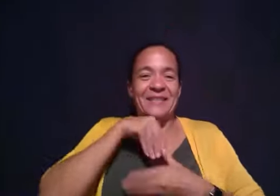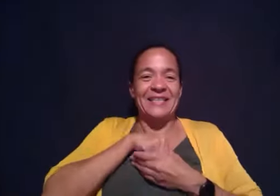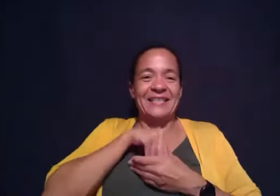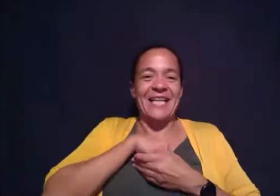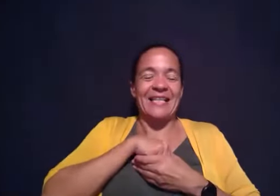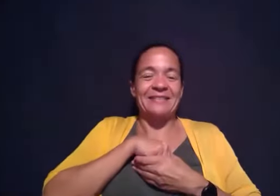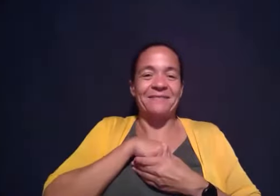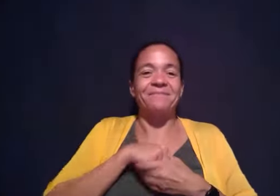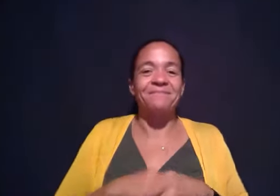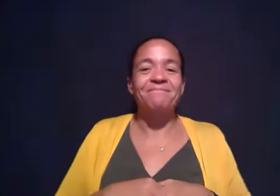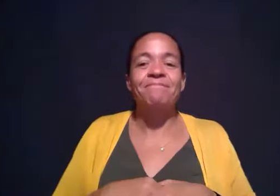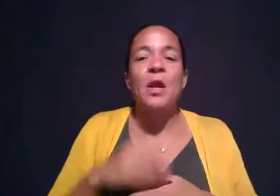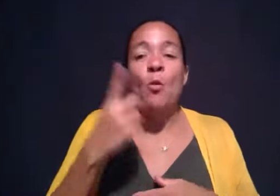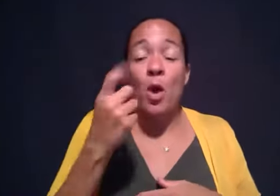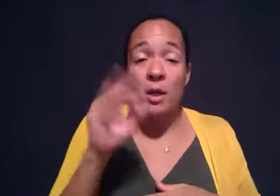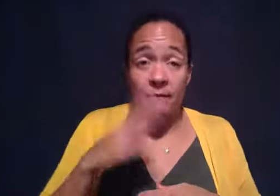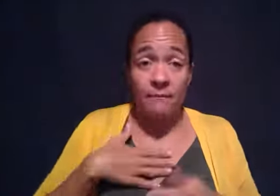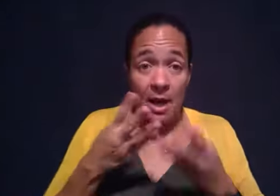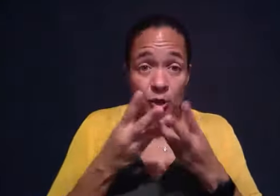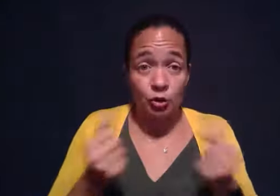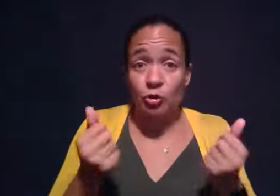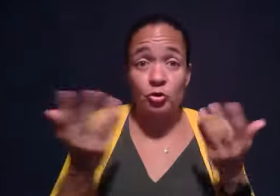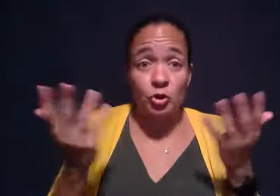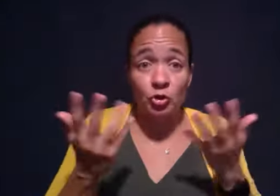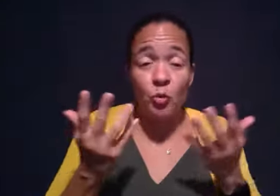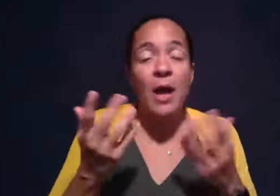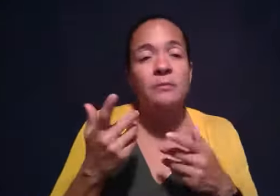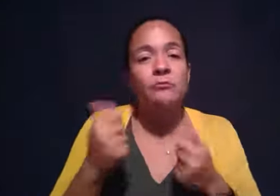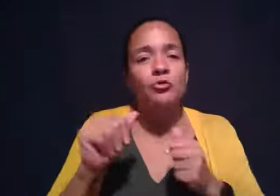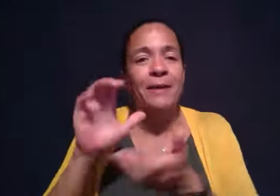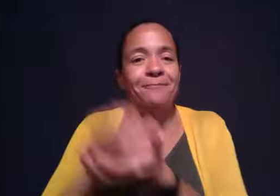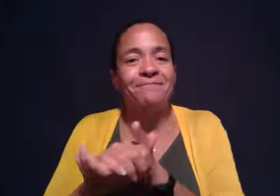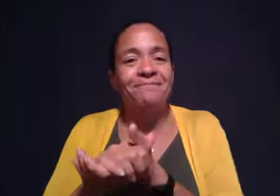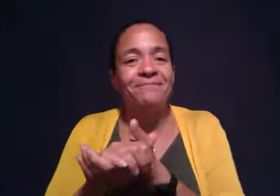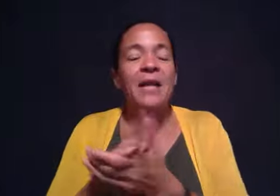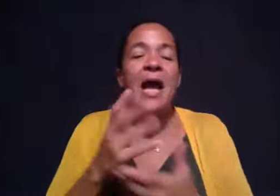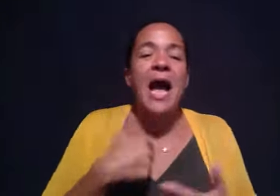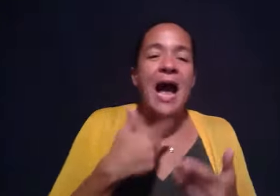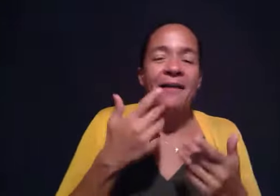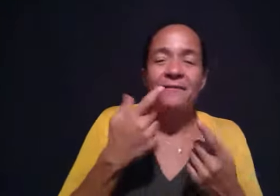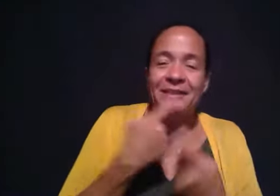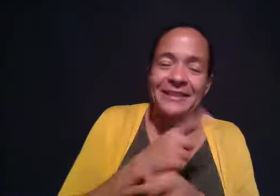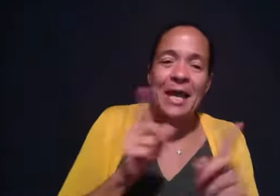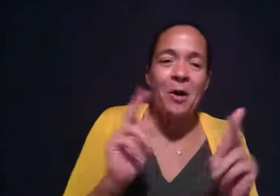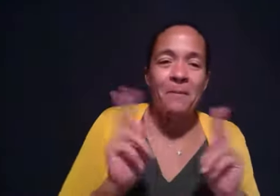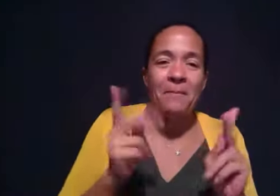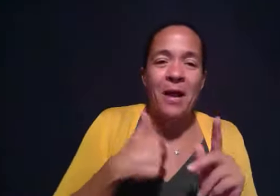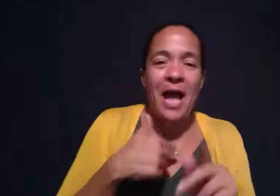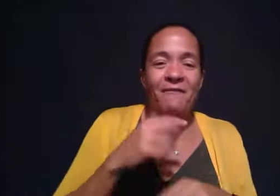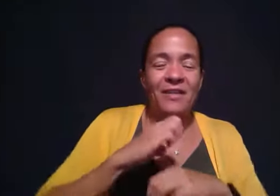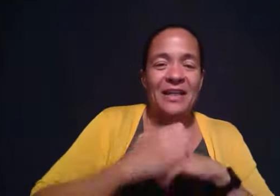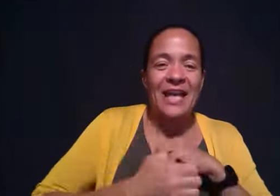And I say I've been engaged 7 times, but never married. But I mean, I'm supposed to be